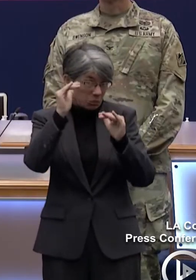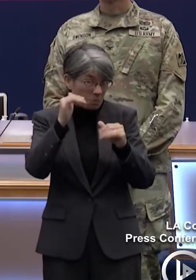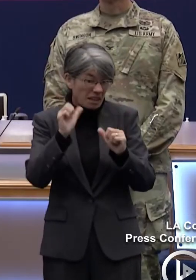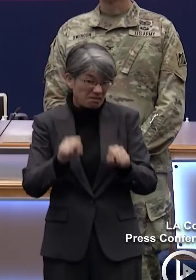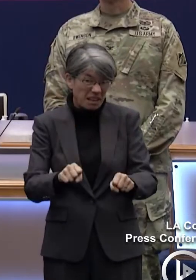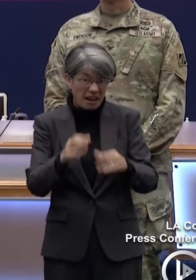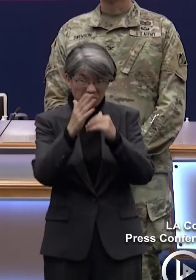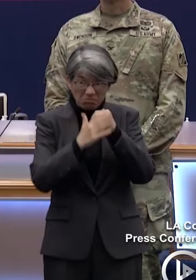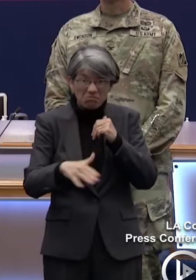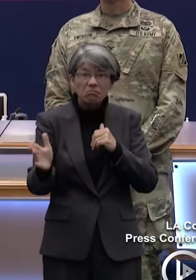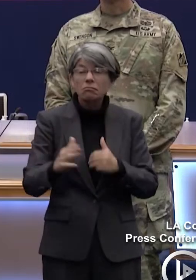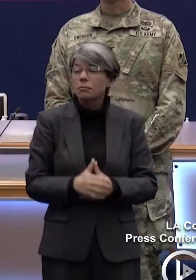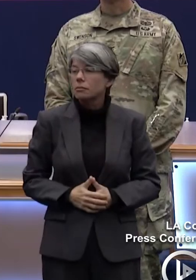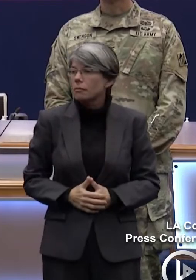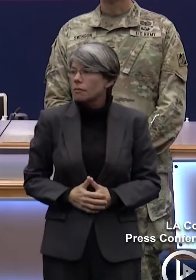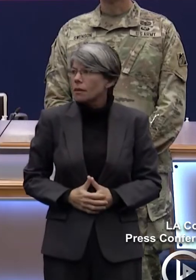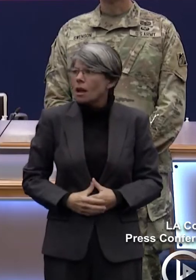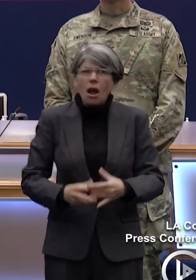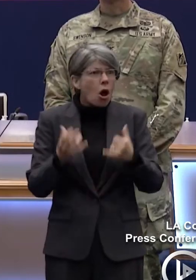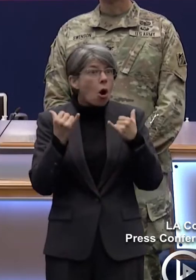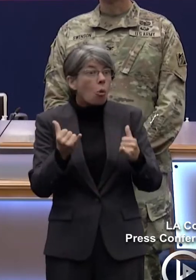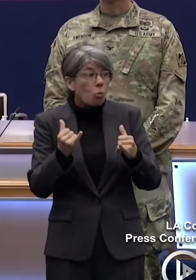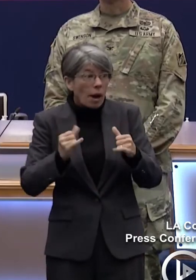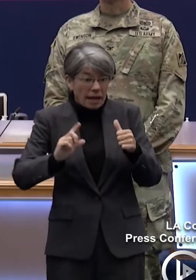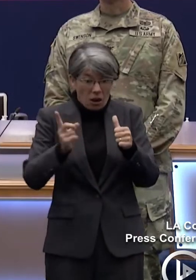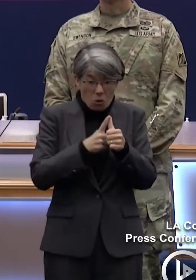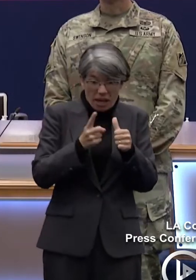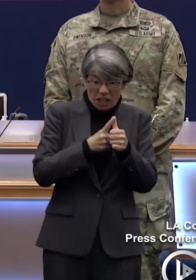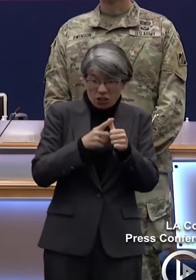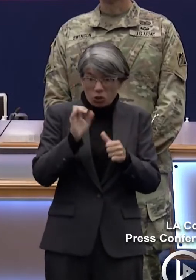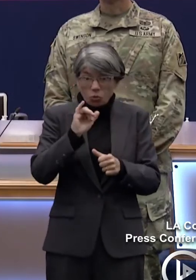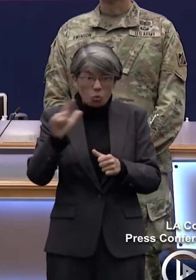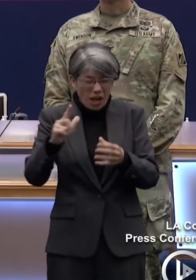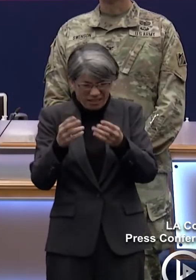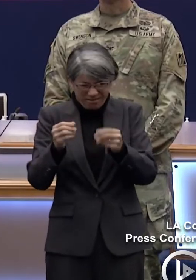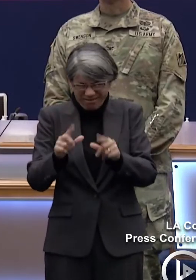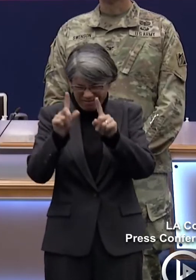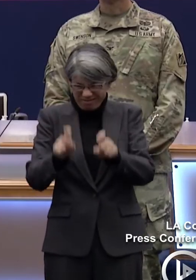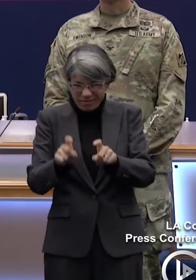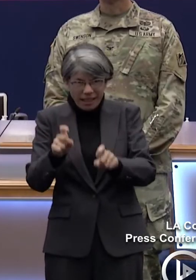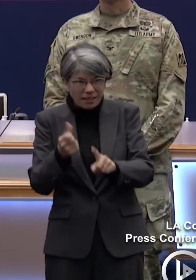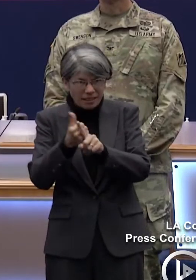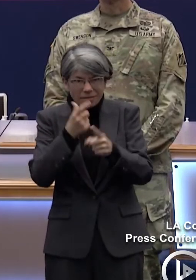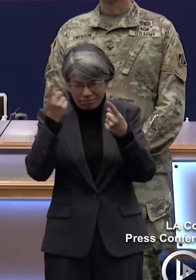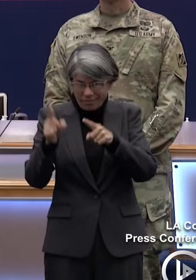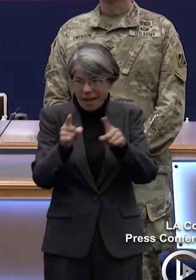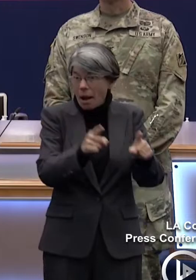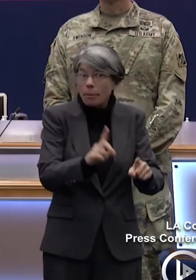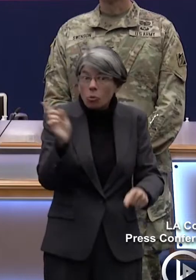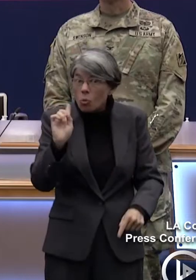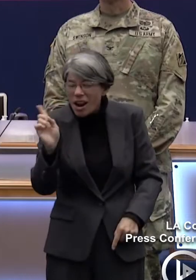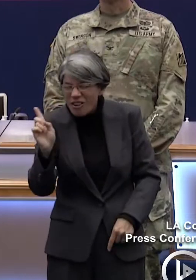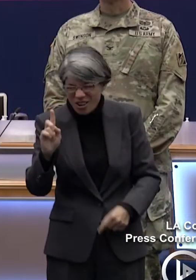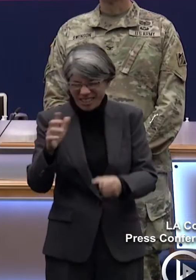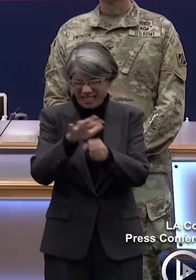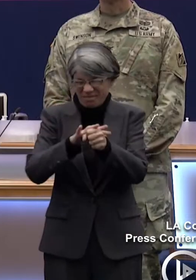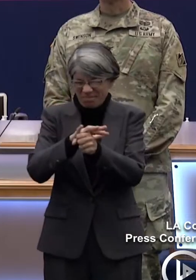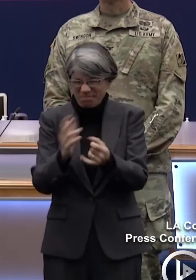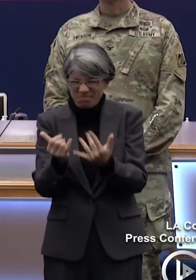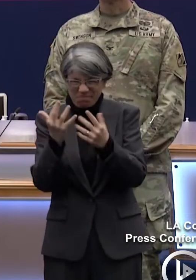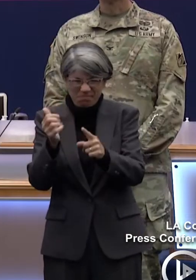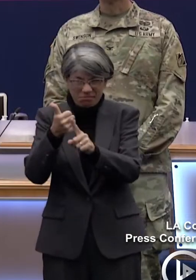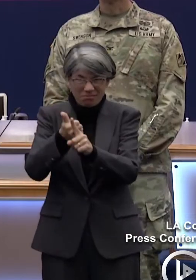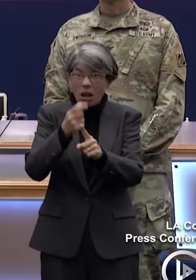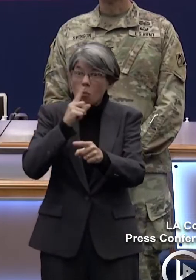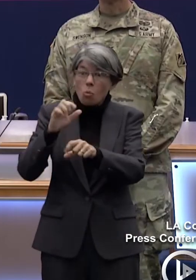moving forward. Right now, initial soil testing is actively underway in fire-impacted areas through a